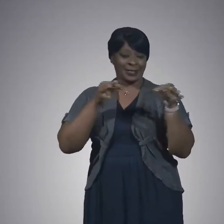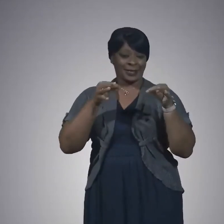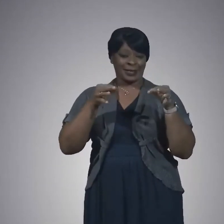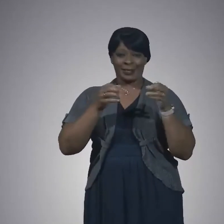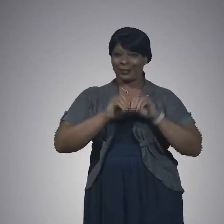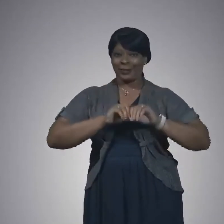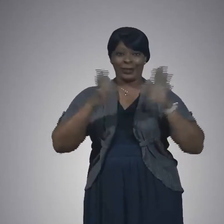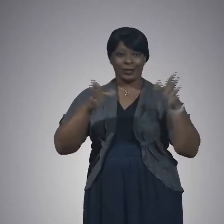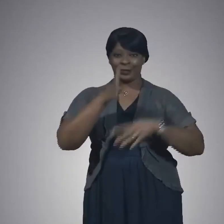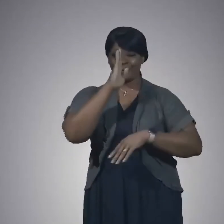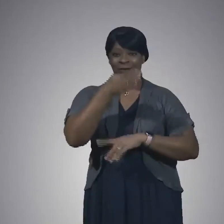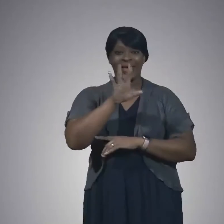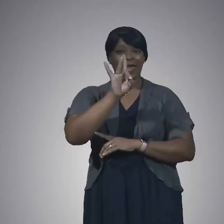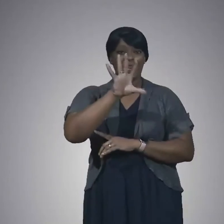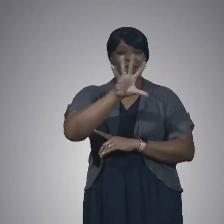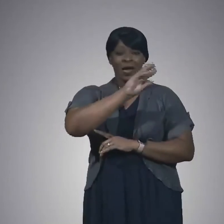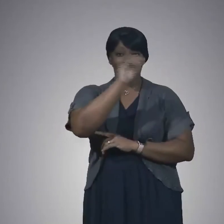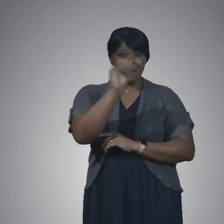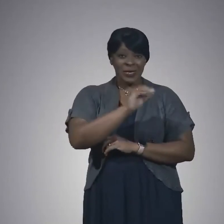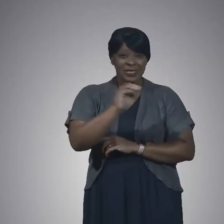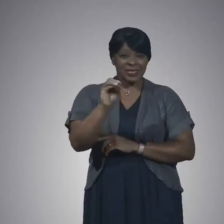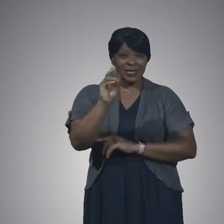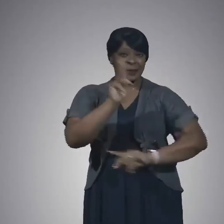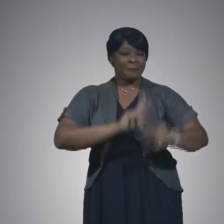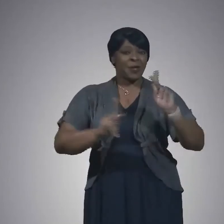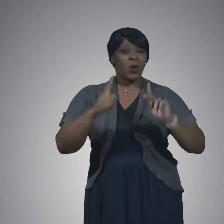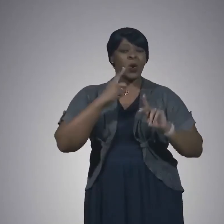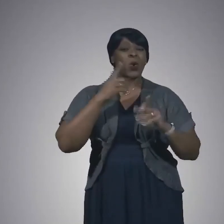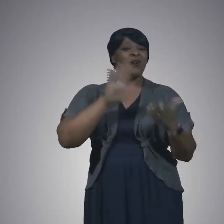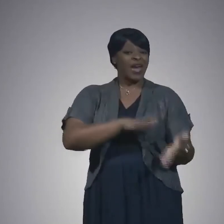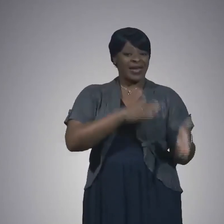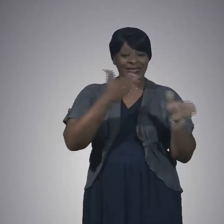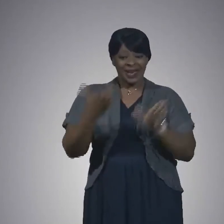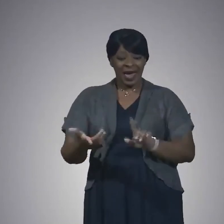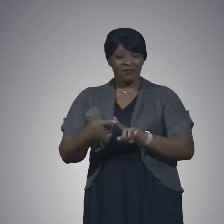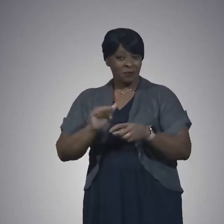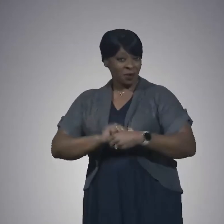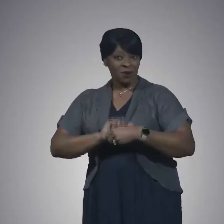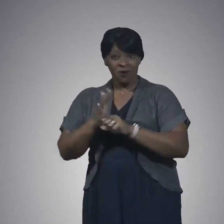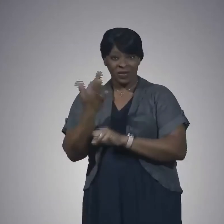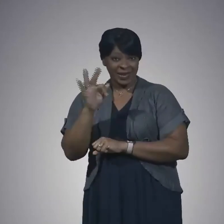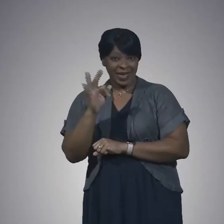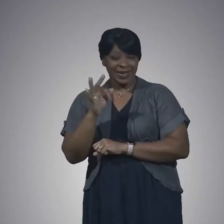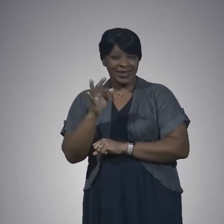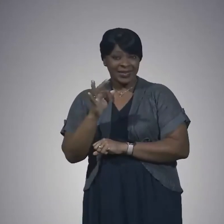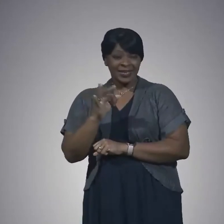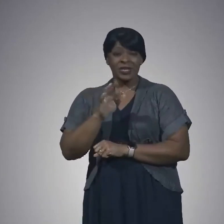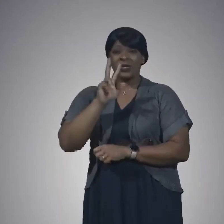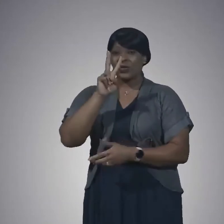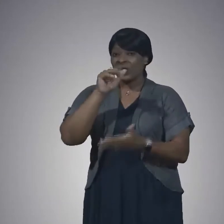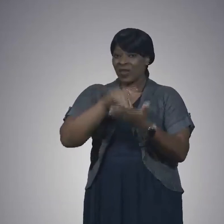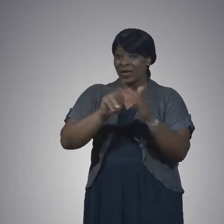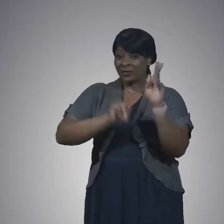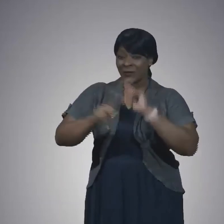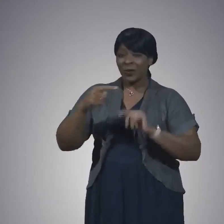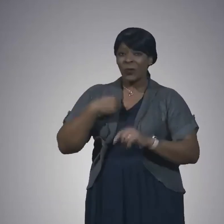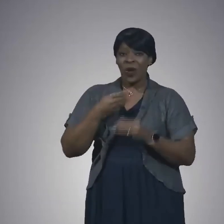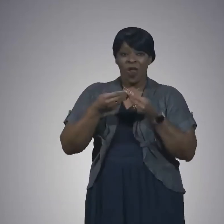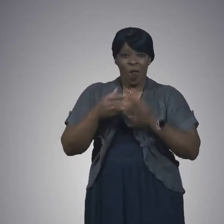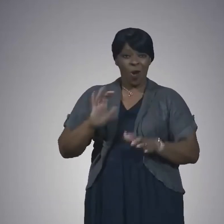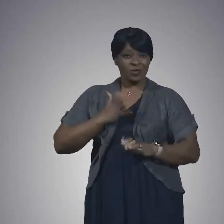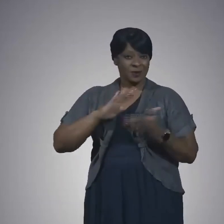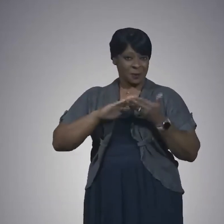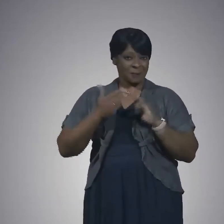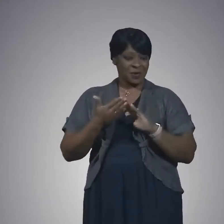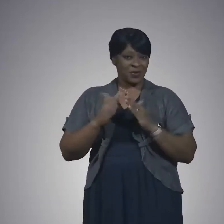Over 85% of the people who have died from COVID-19, that 2,000 folks that we've lost in our